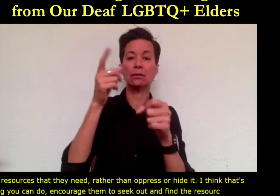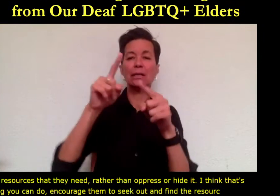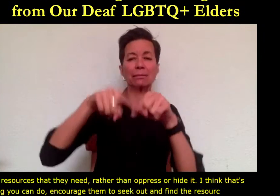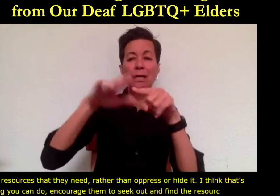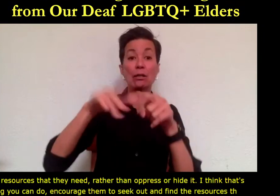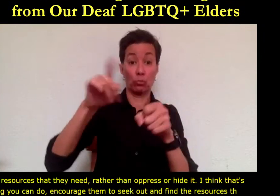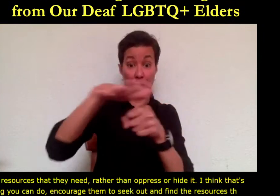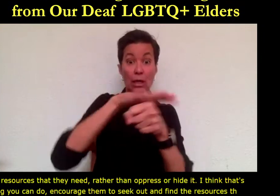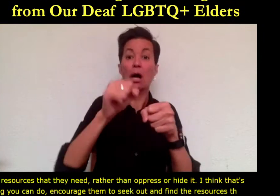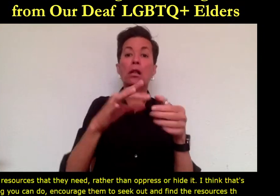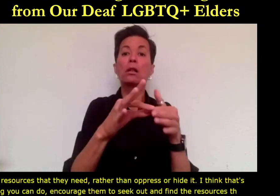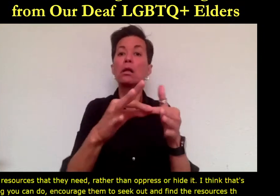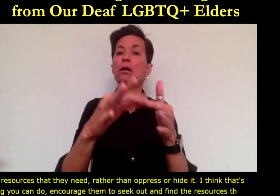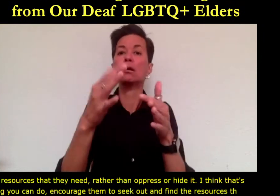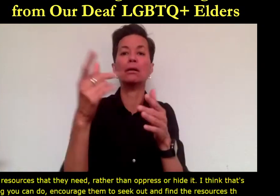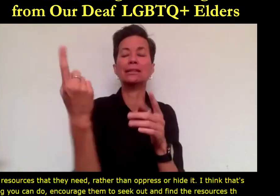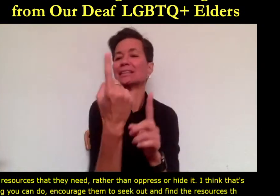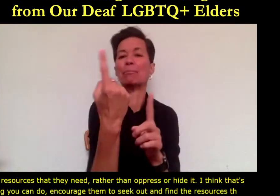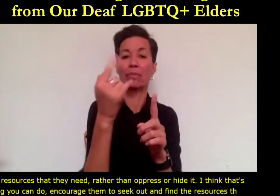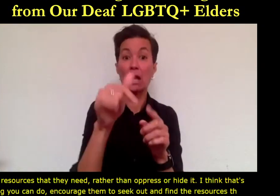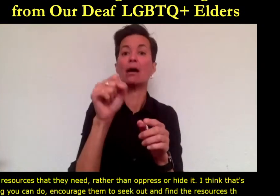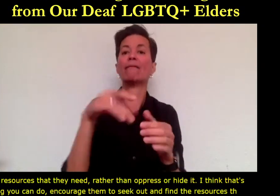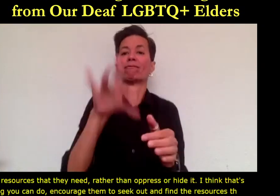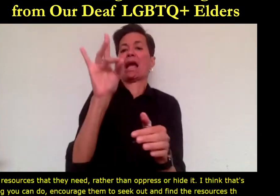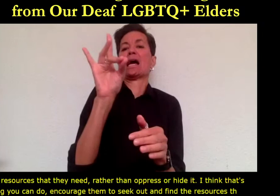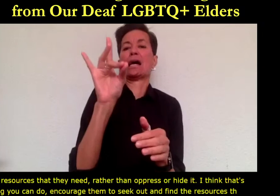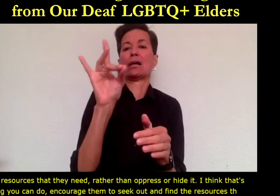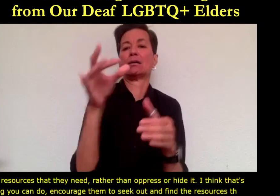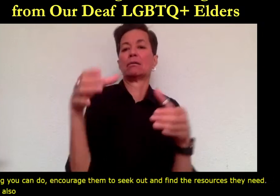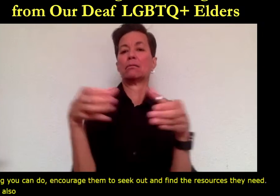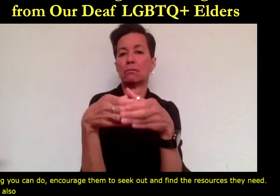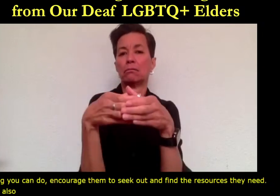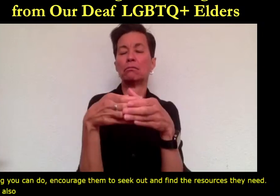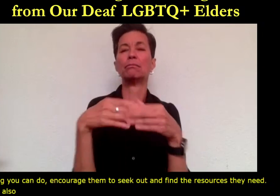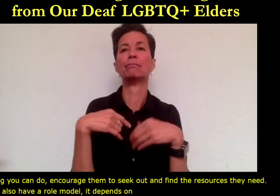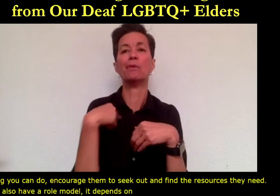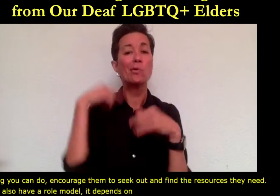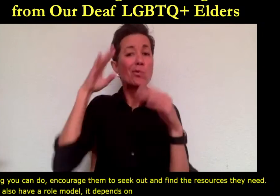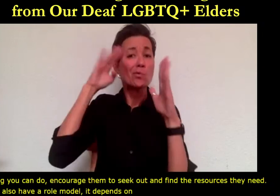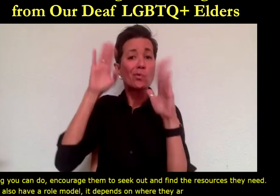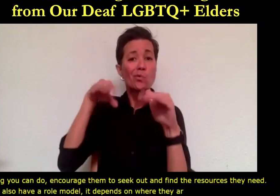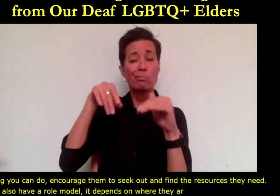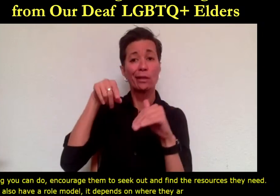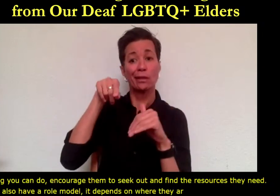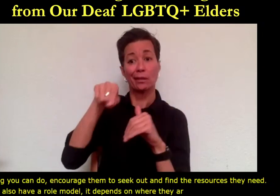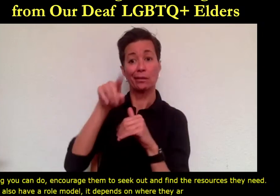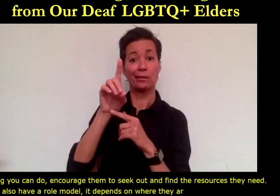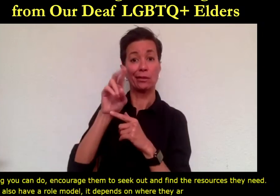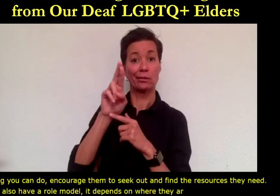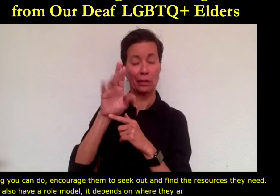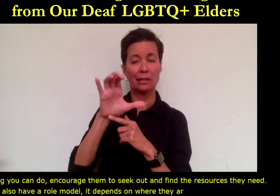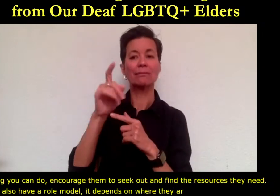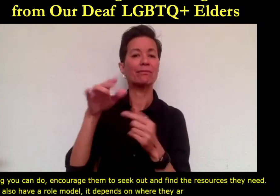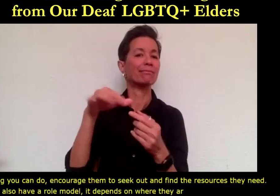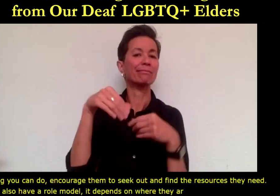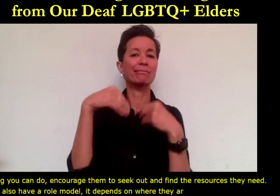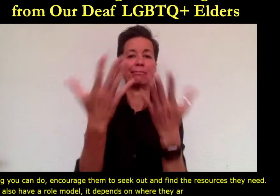where they live um there might be some area some location they can get the resources they need